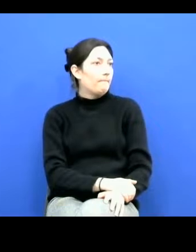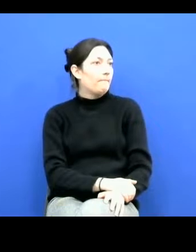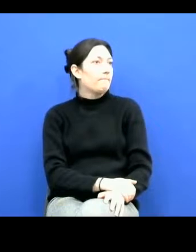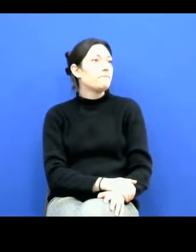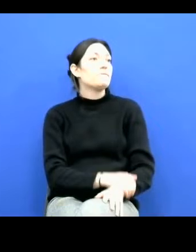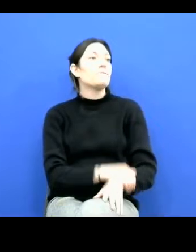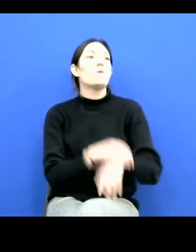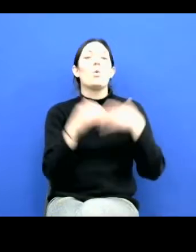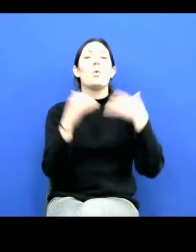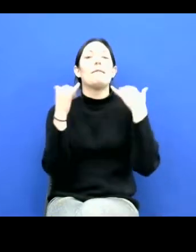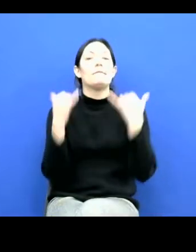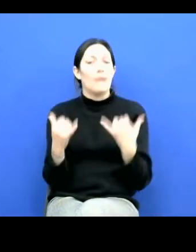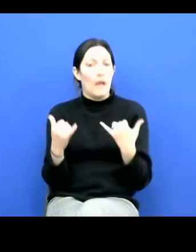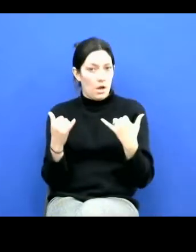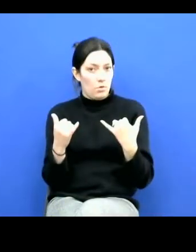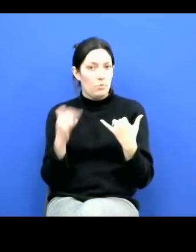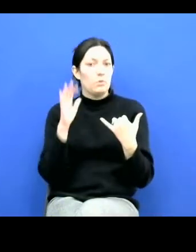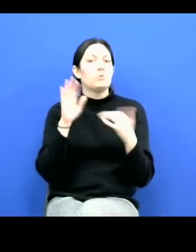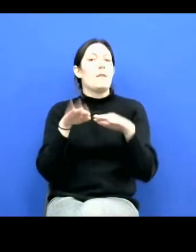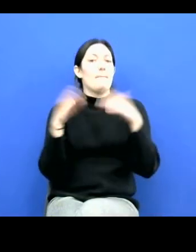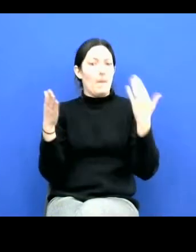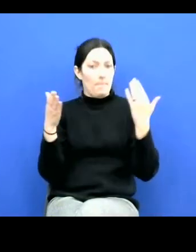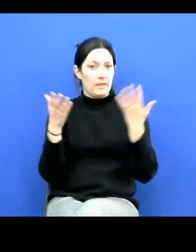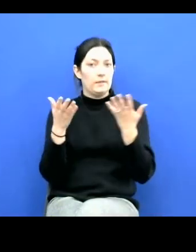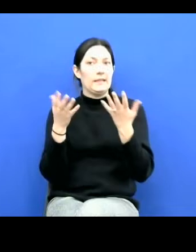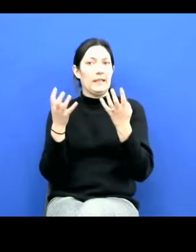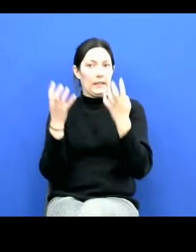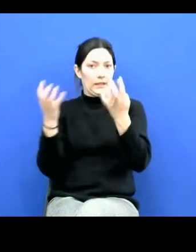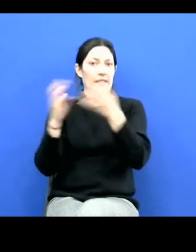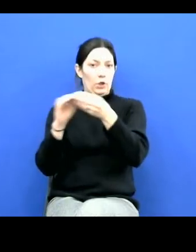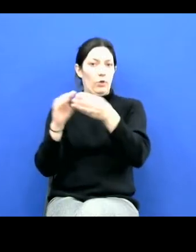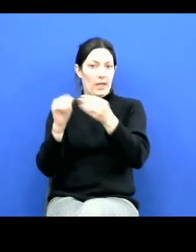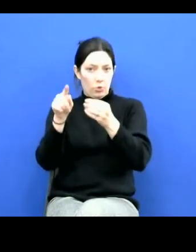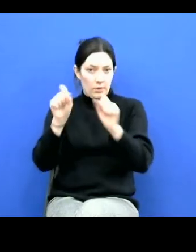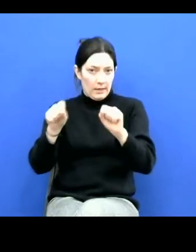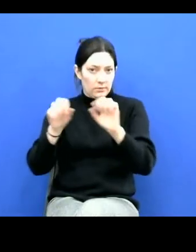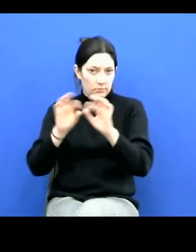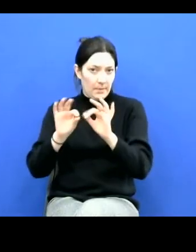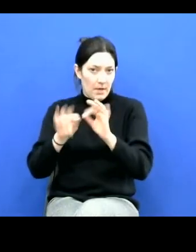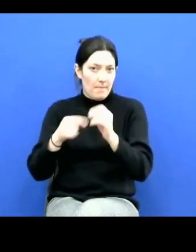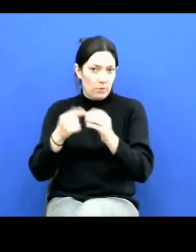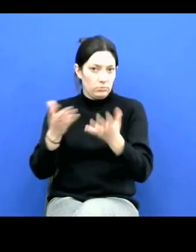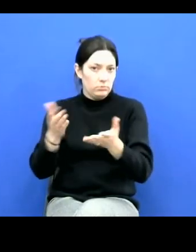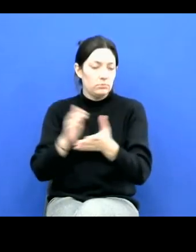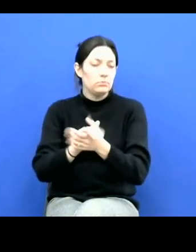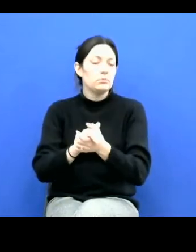So this is the public hearing that you should be speaking to. I will just note that